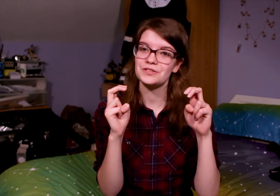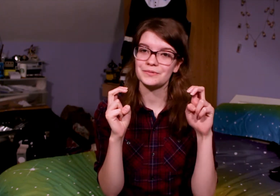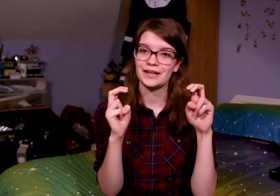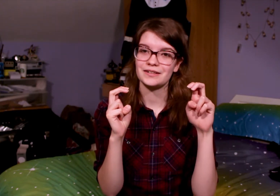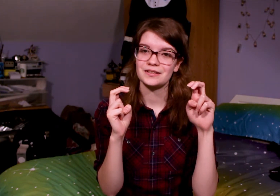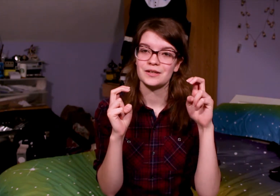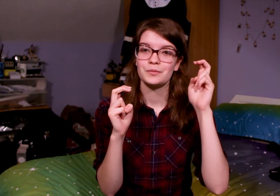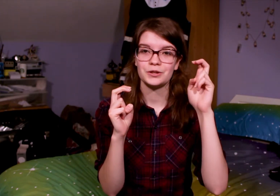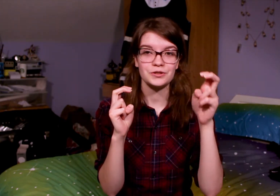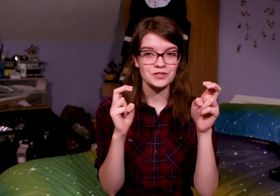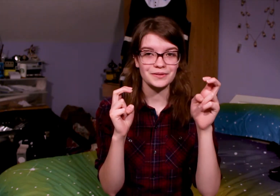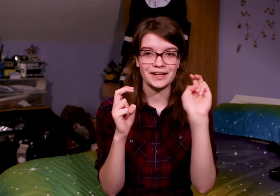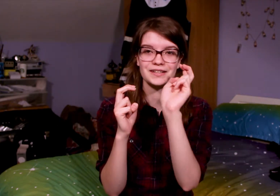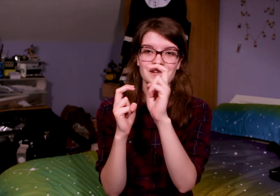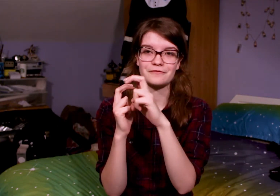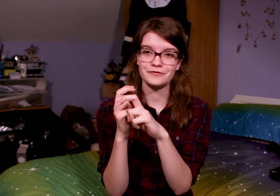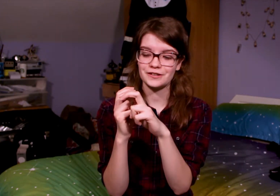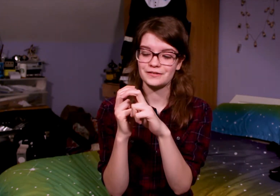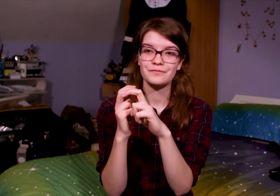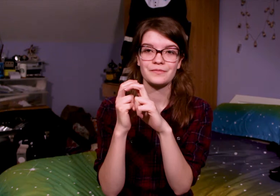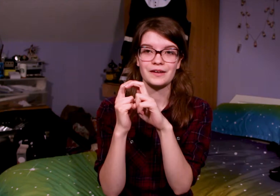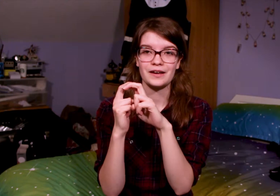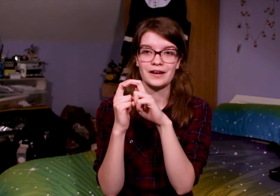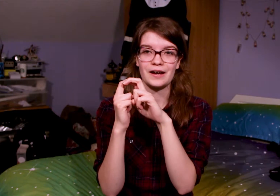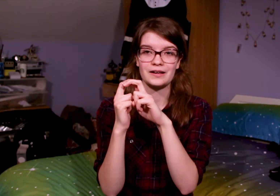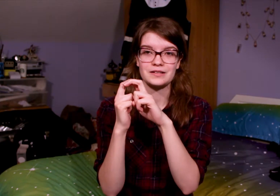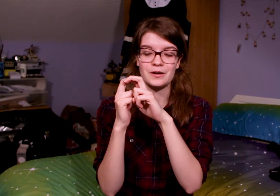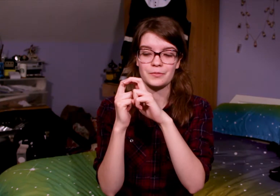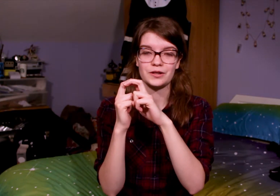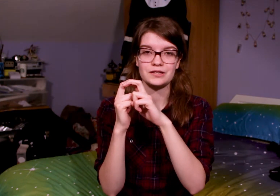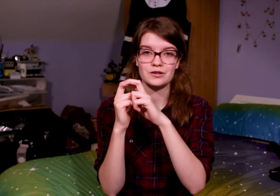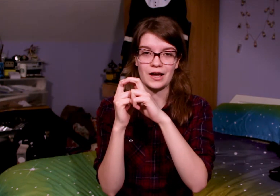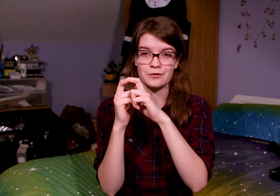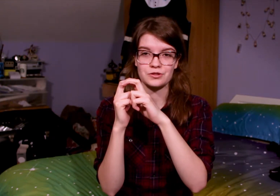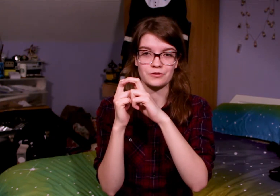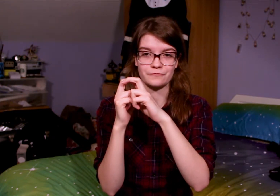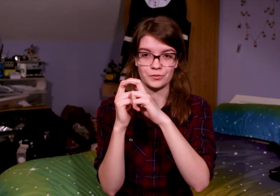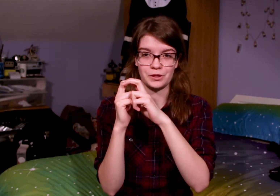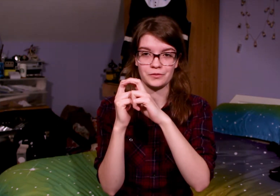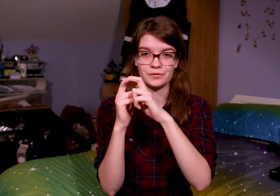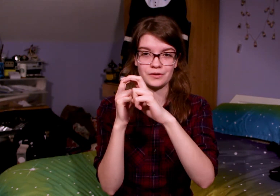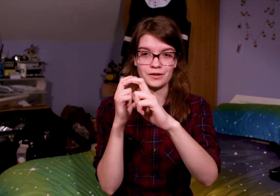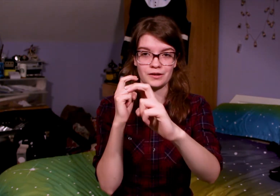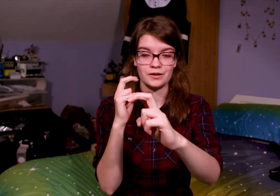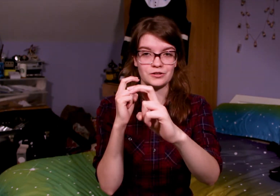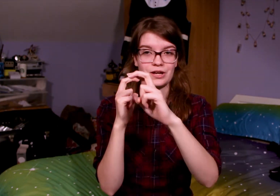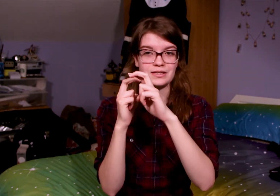non-dominant hand. Put your non-dominant hand in front and pull it out from you. Transport.